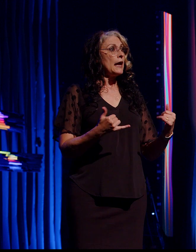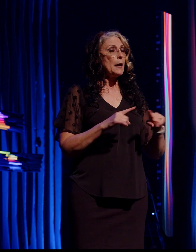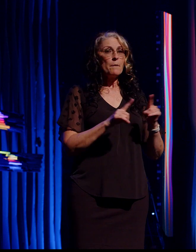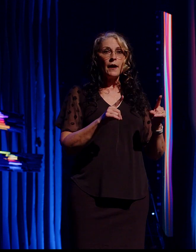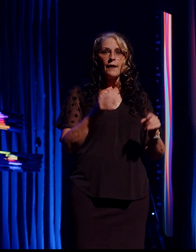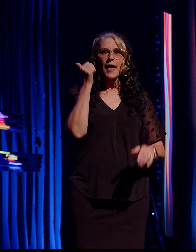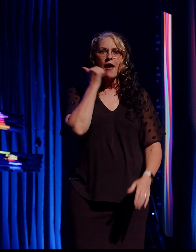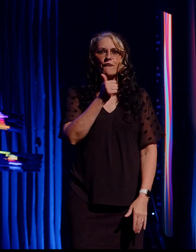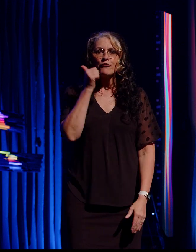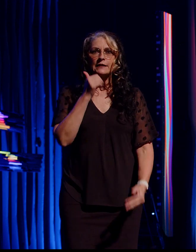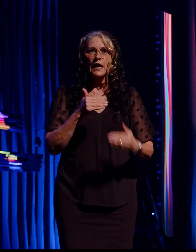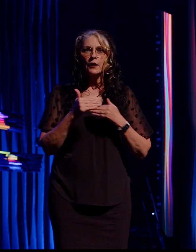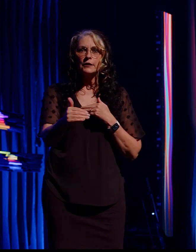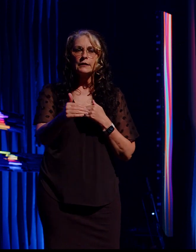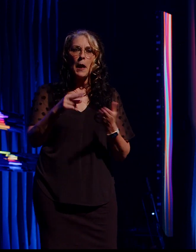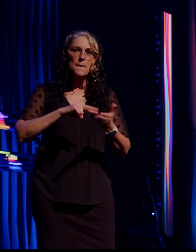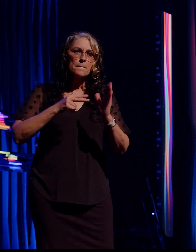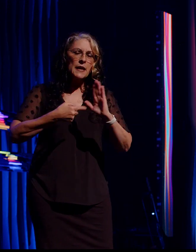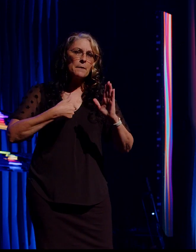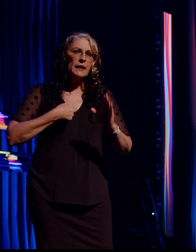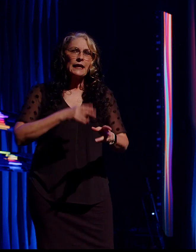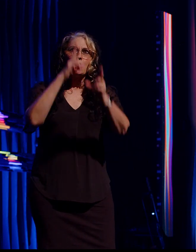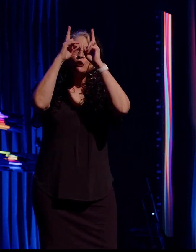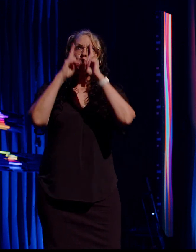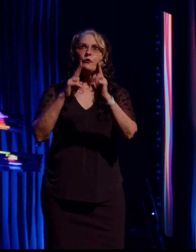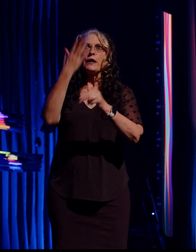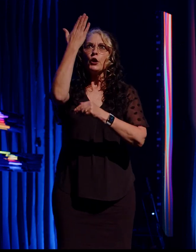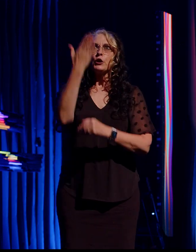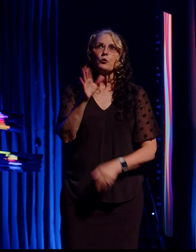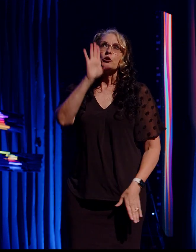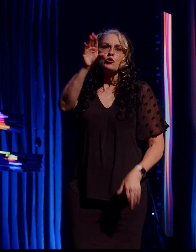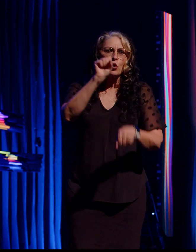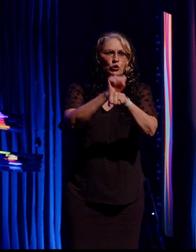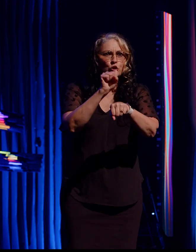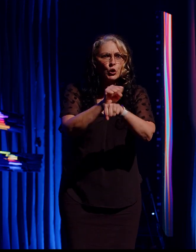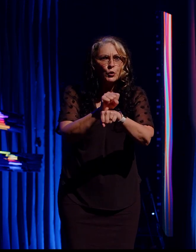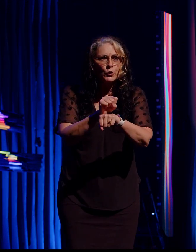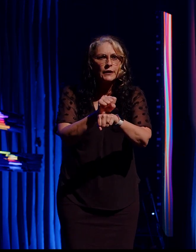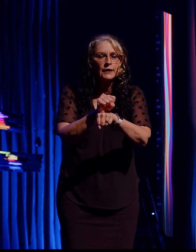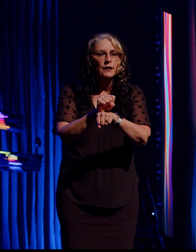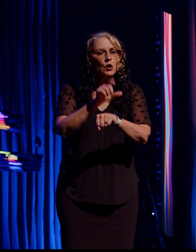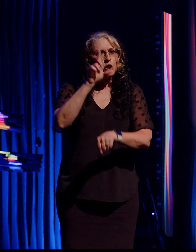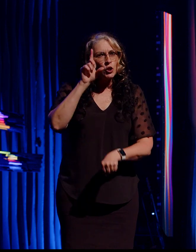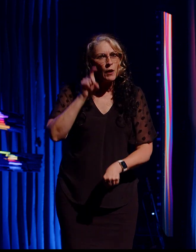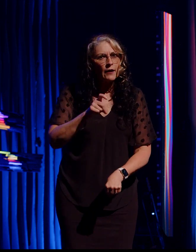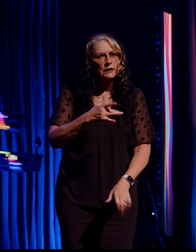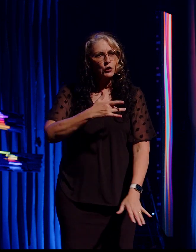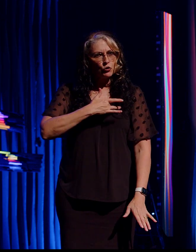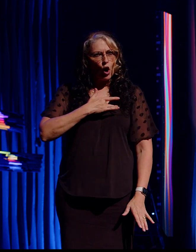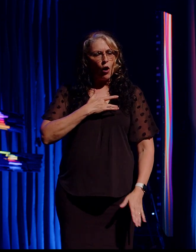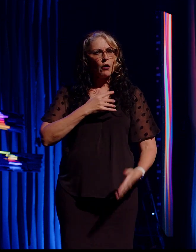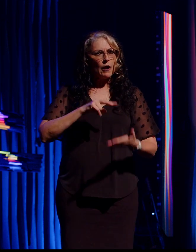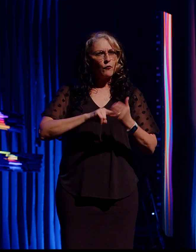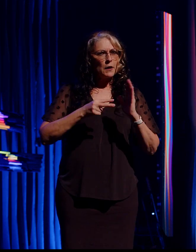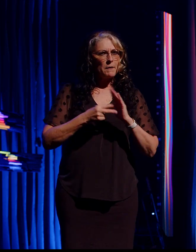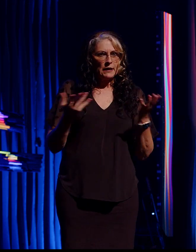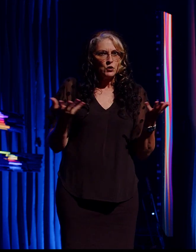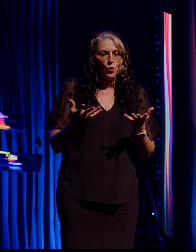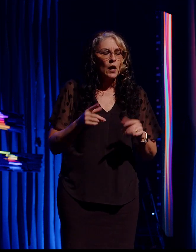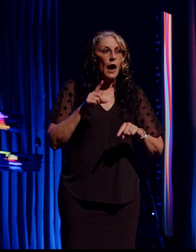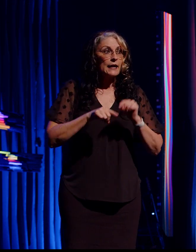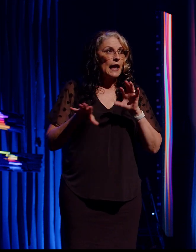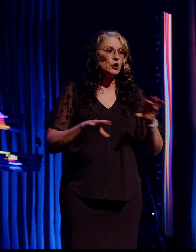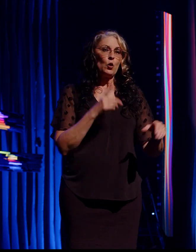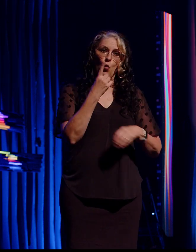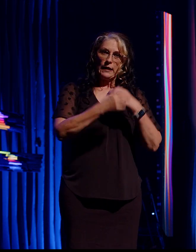does it mean for me to fear you? This is your duty. We have to get to the heart of what this means. We can't